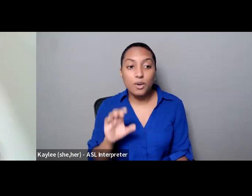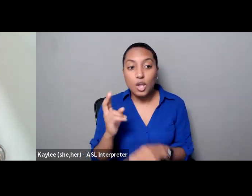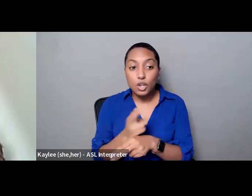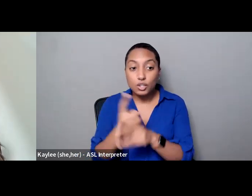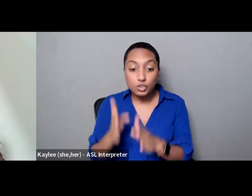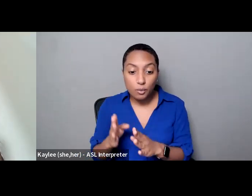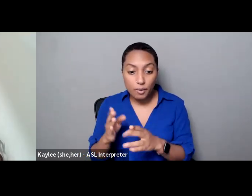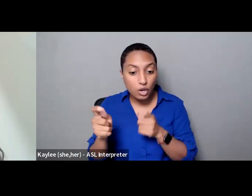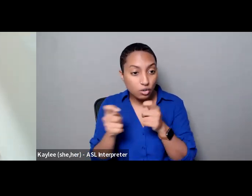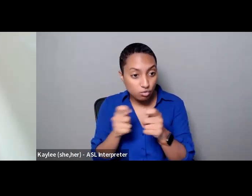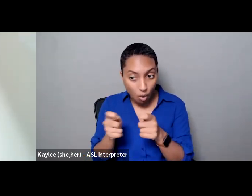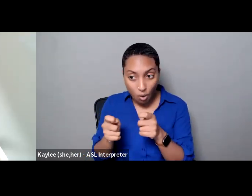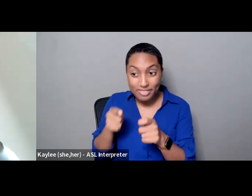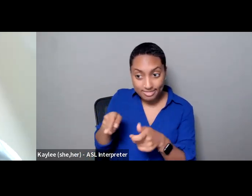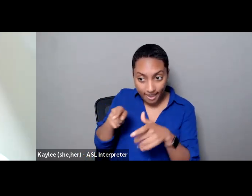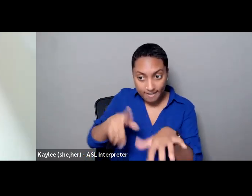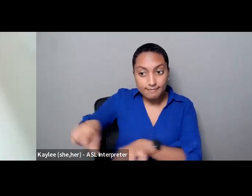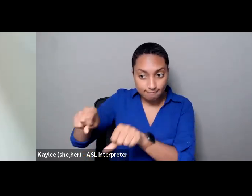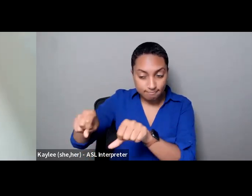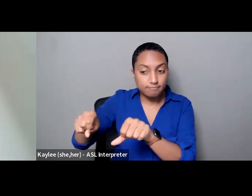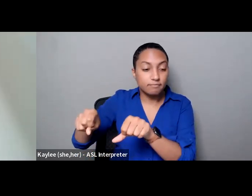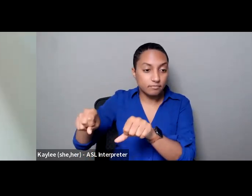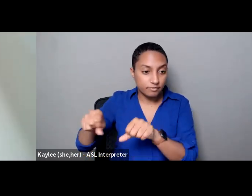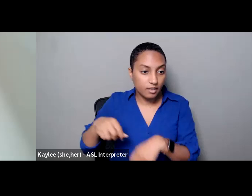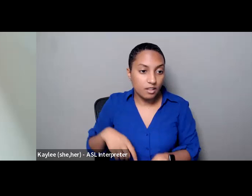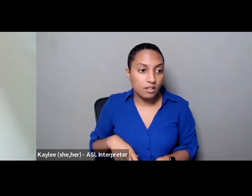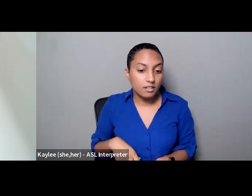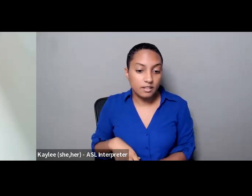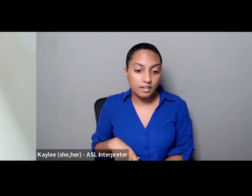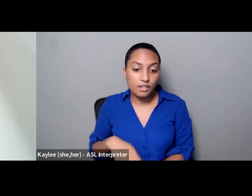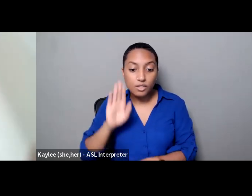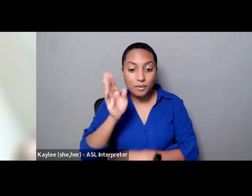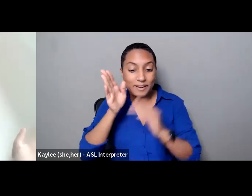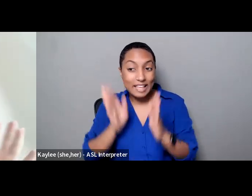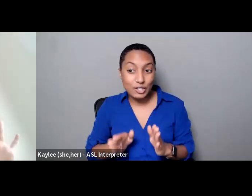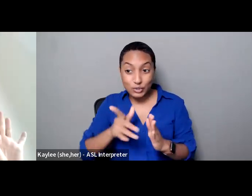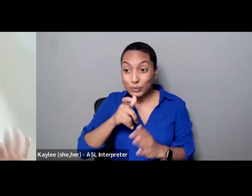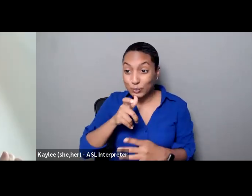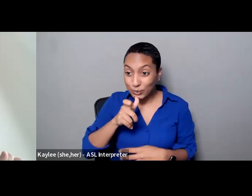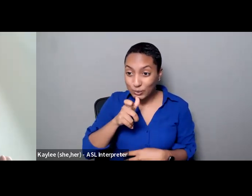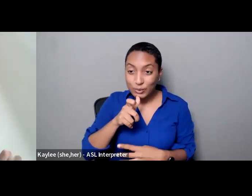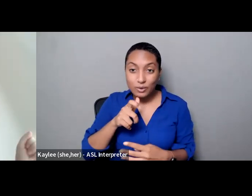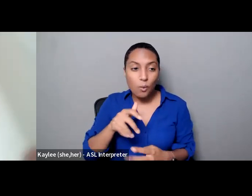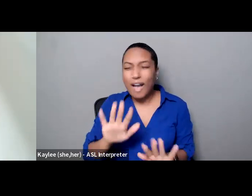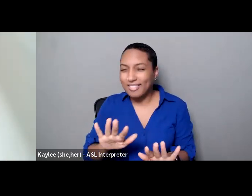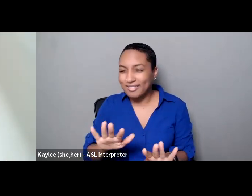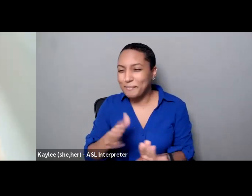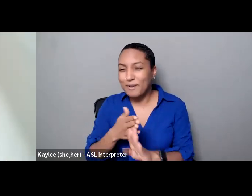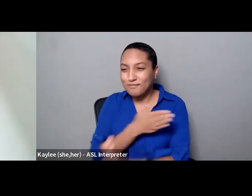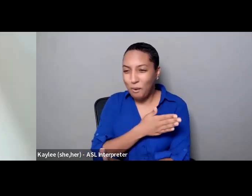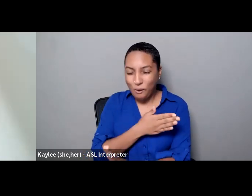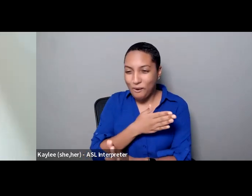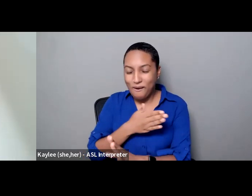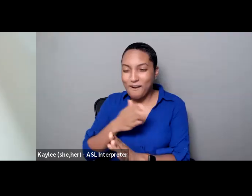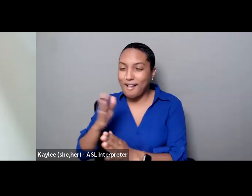and future. Our presenters for this session, before I get into the presenters,